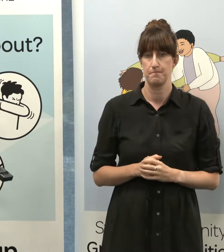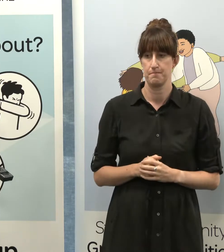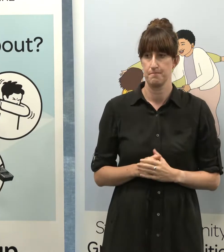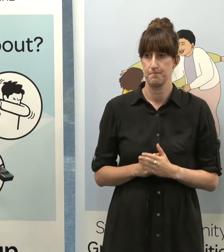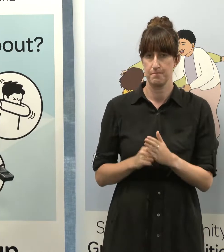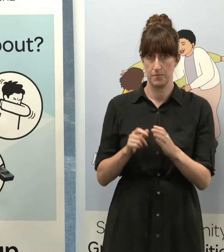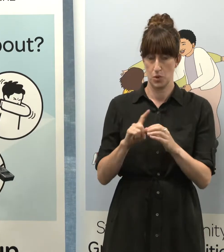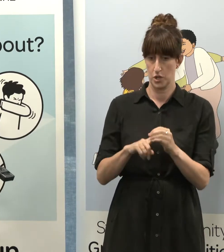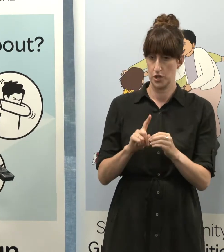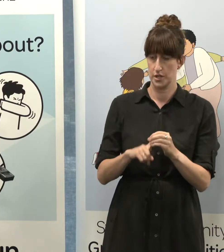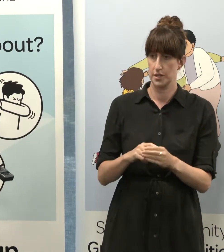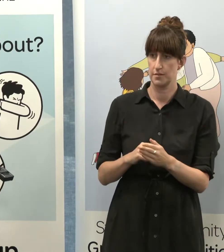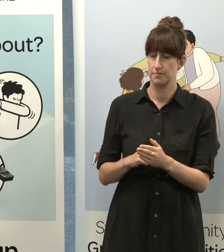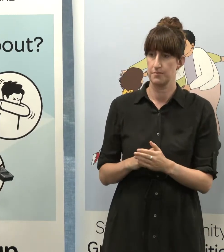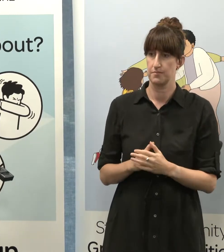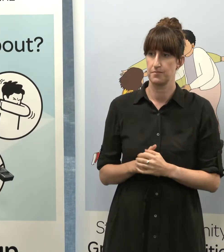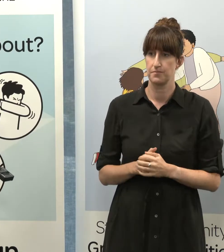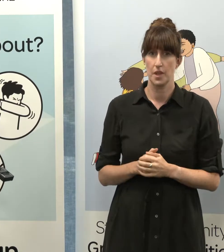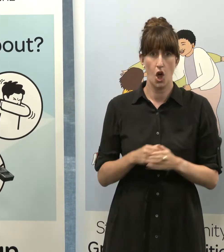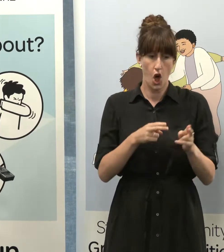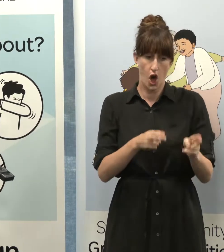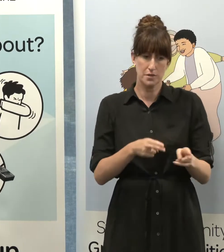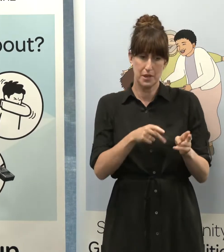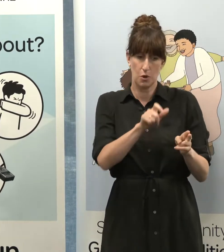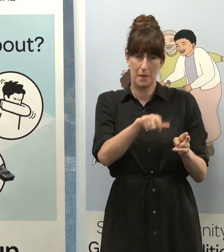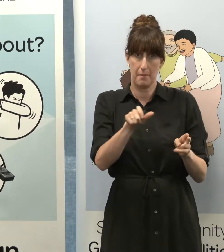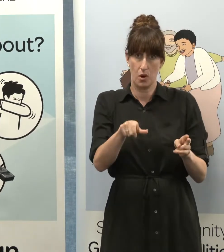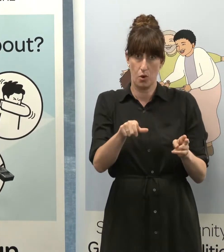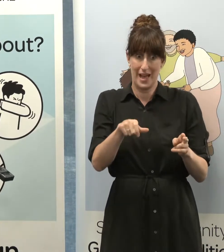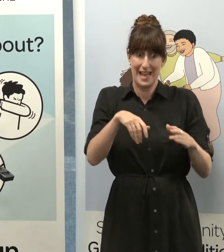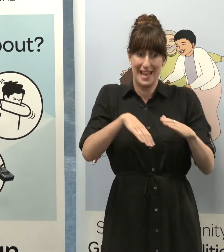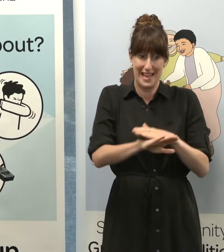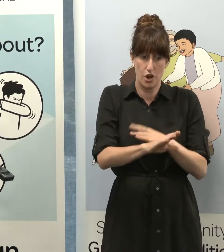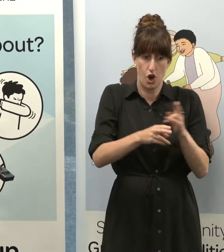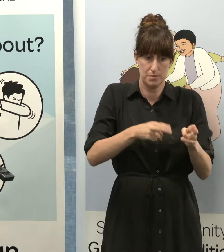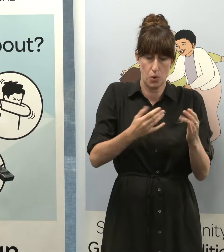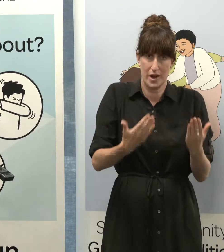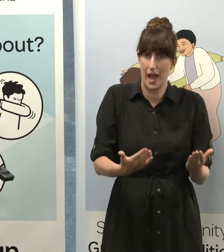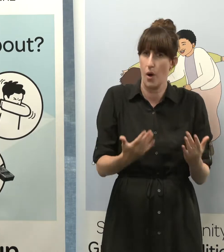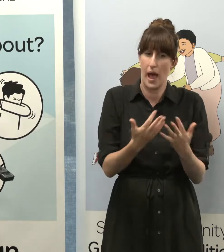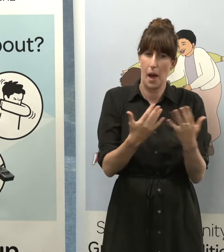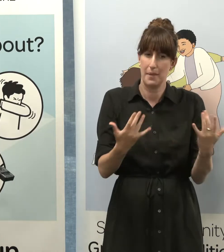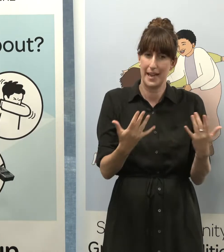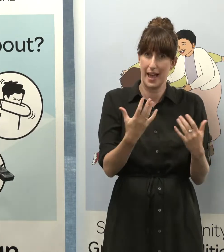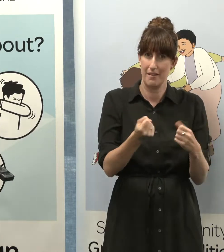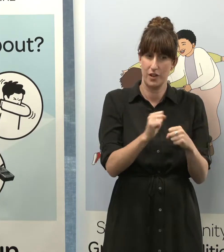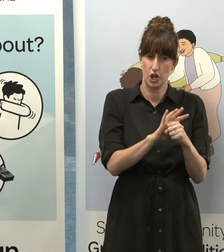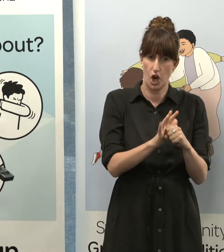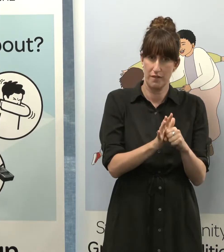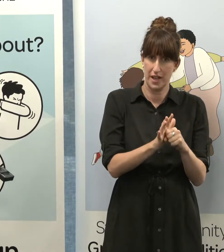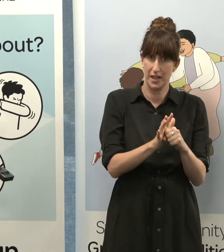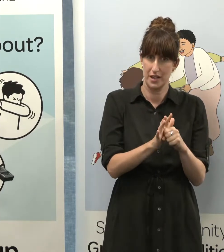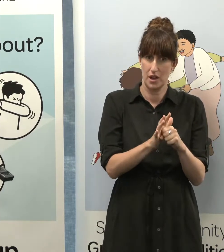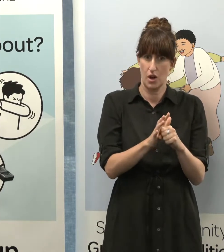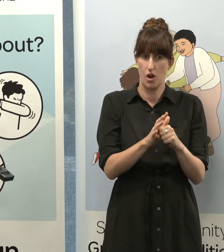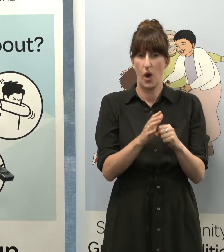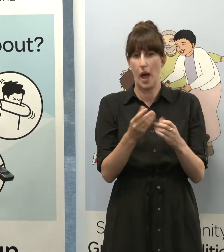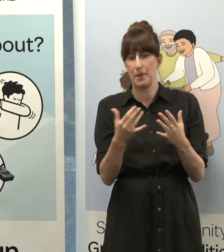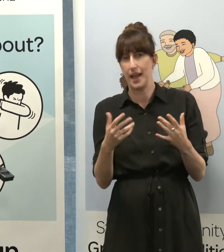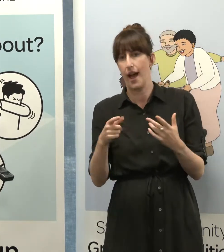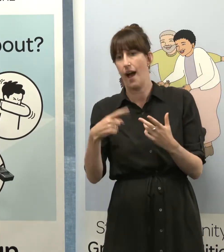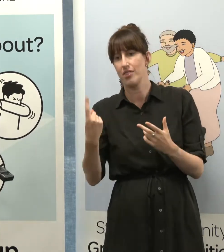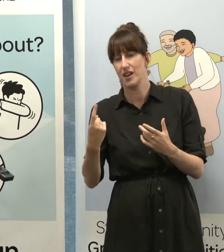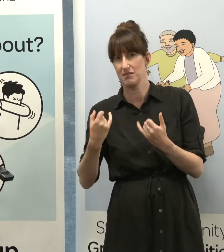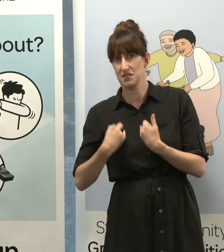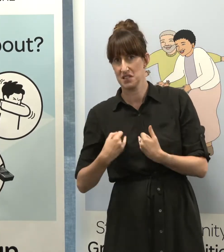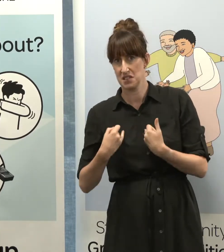many of those hospitalisations today are actually there because of COVID rather than other illnesses? The vast majority, and it's hard for us to put a